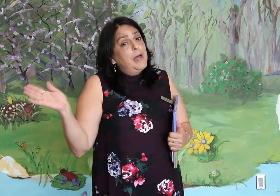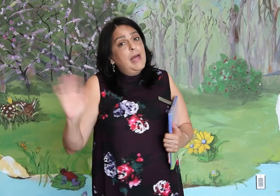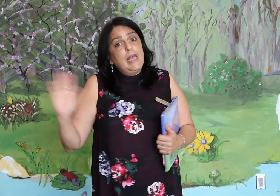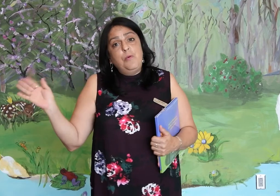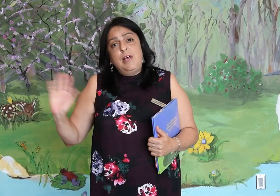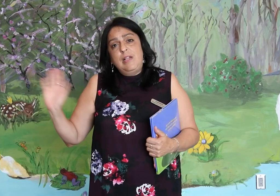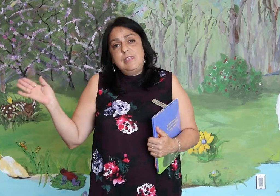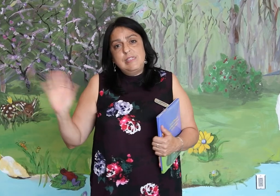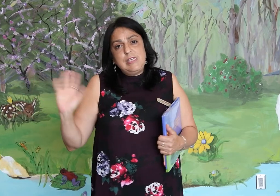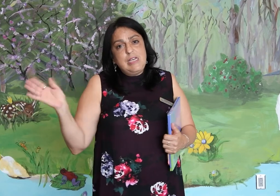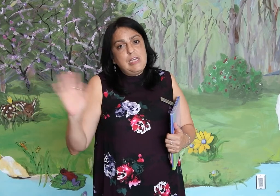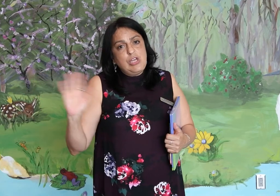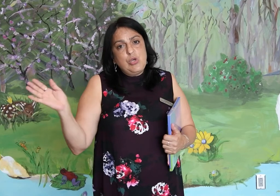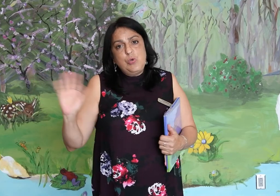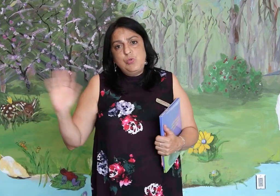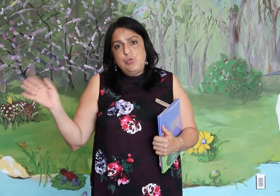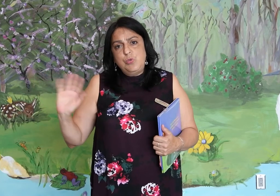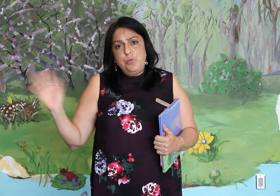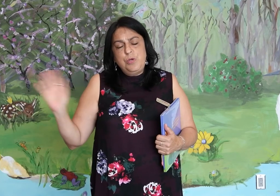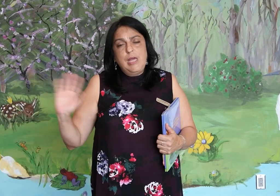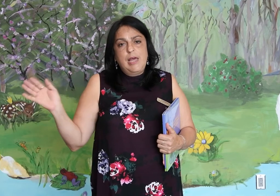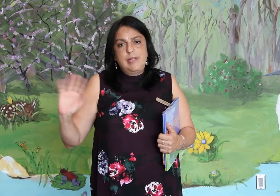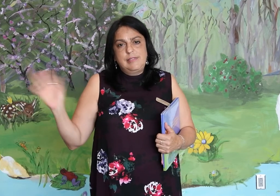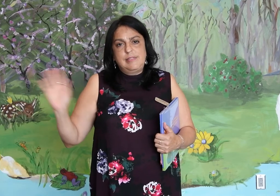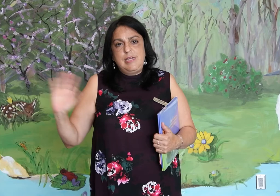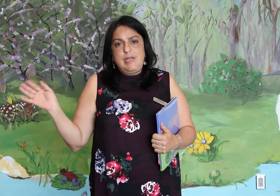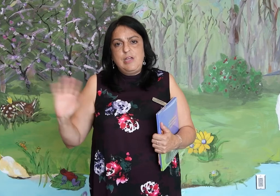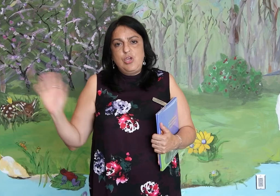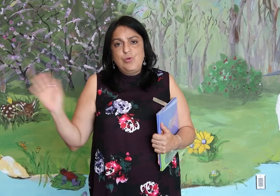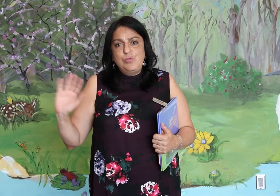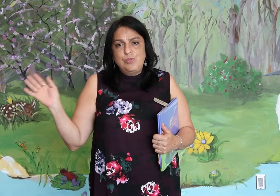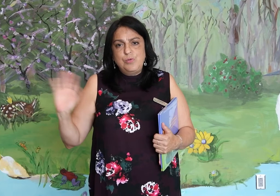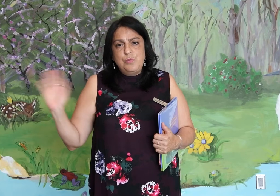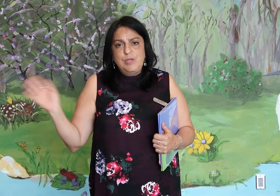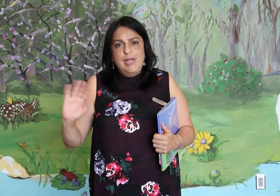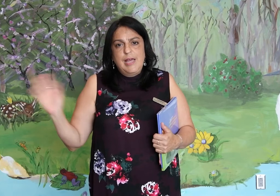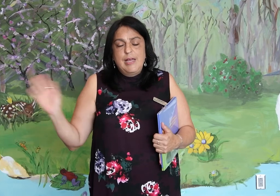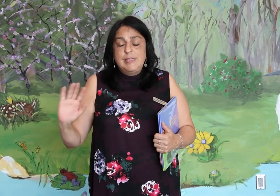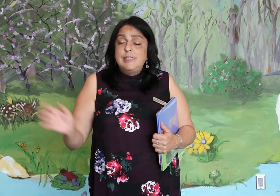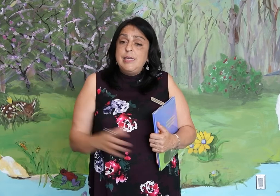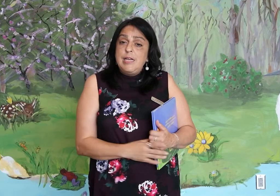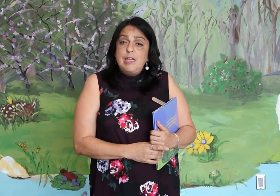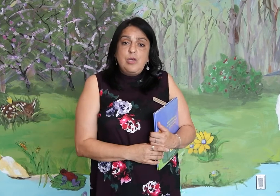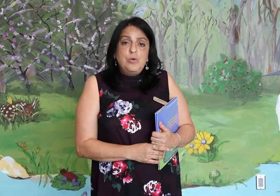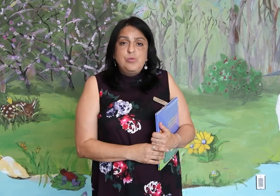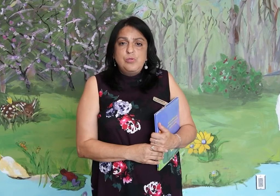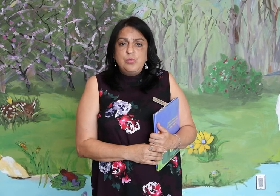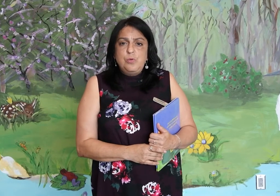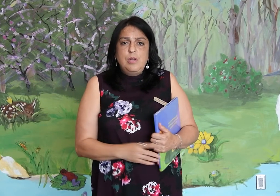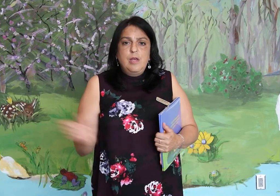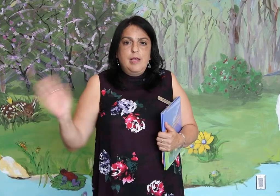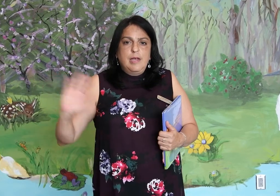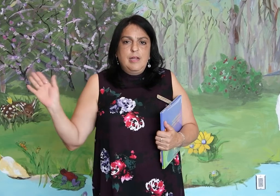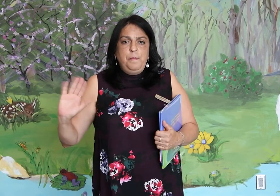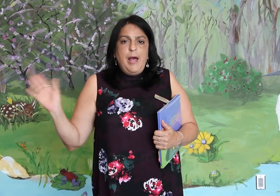goodbye, we'll see you soon. See you soon, see you soon.